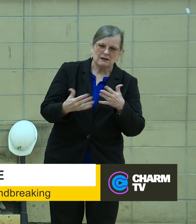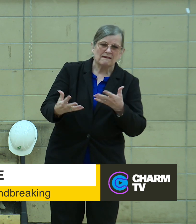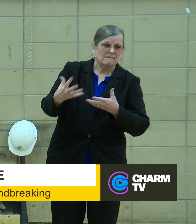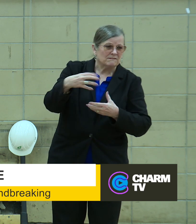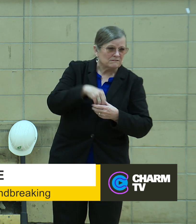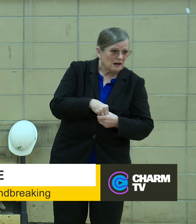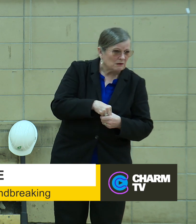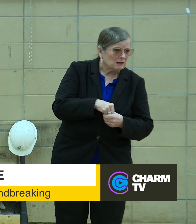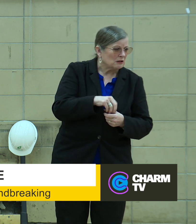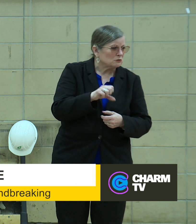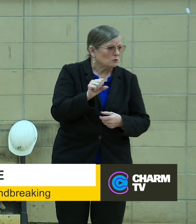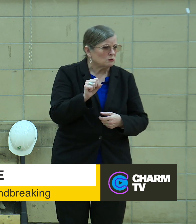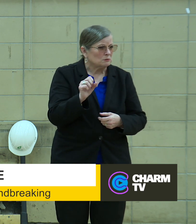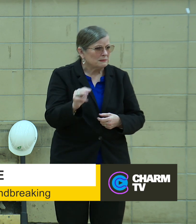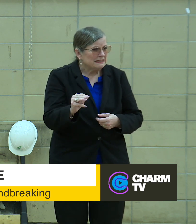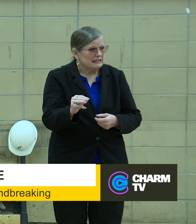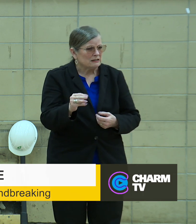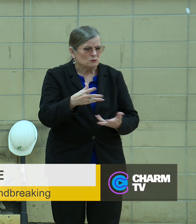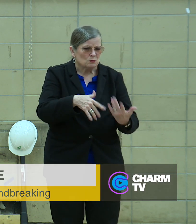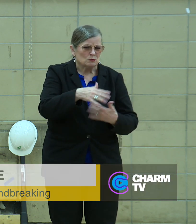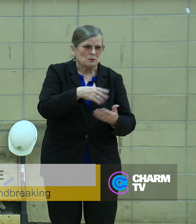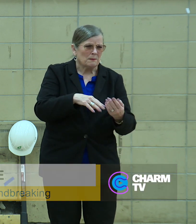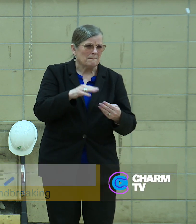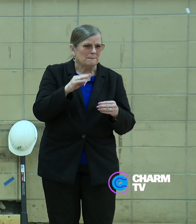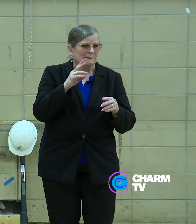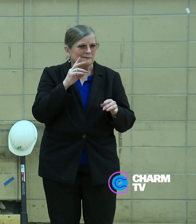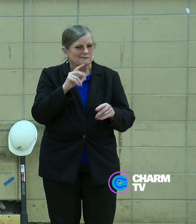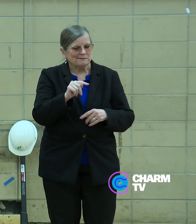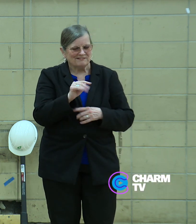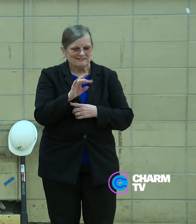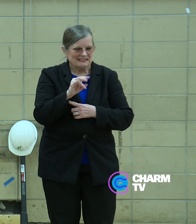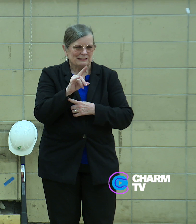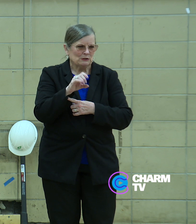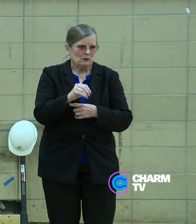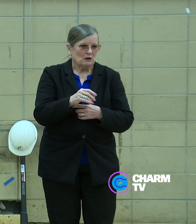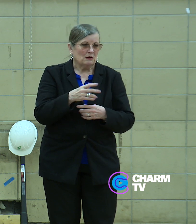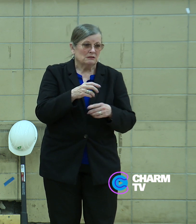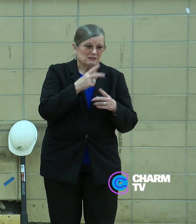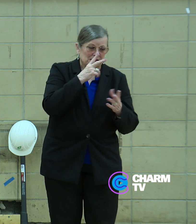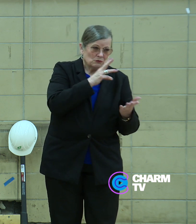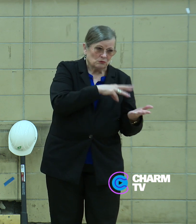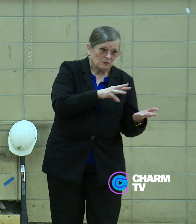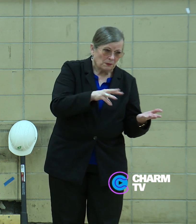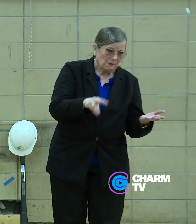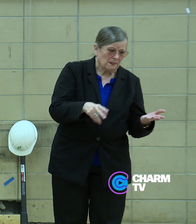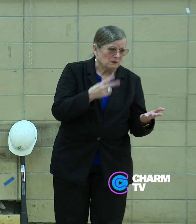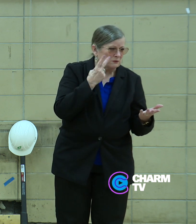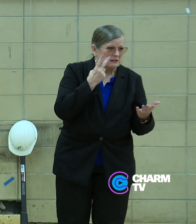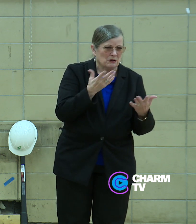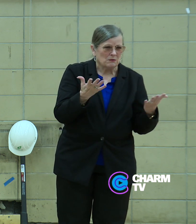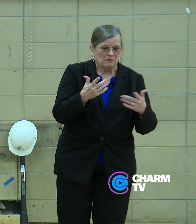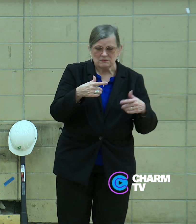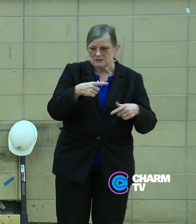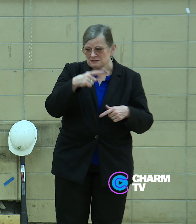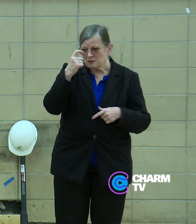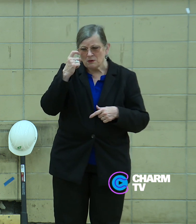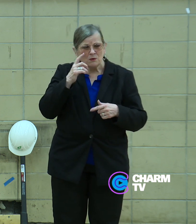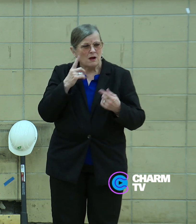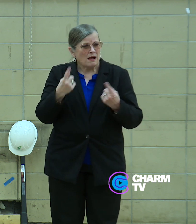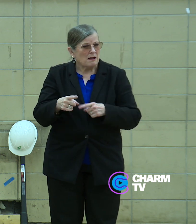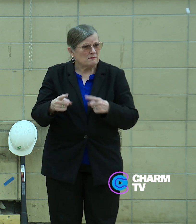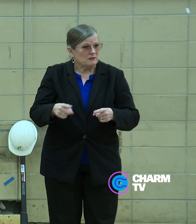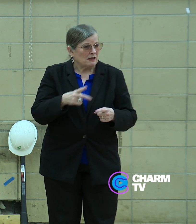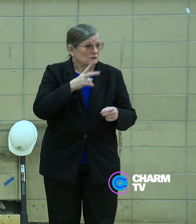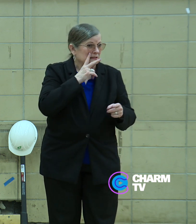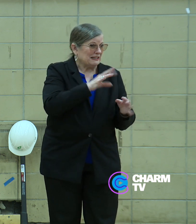targeting things to young people. We always have a specific website that we'll be rolling out again as summer comes up for young people and their families, so they